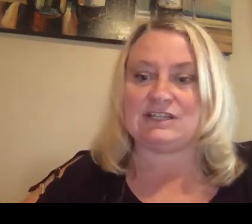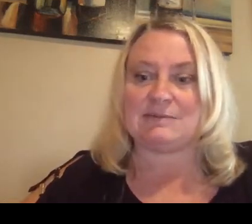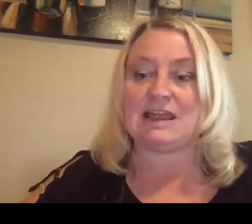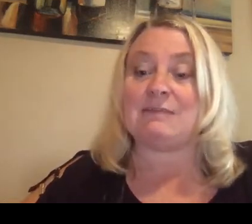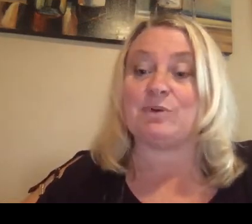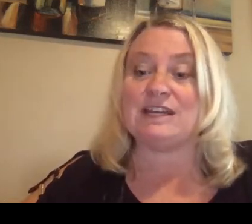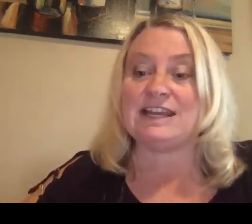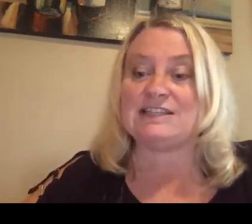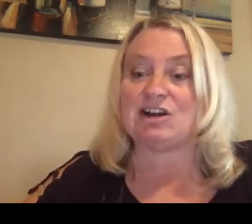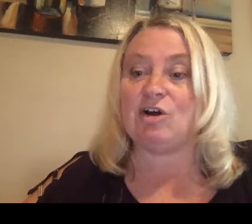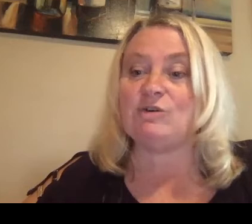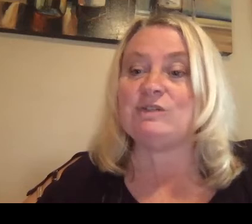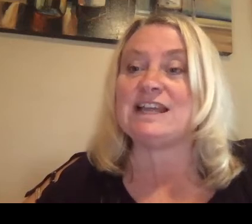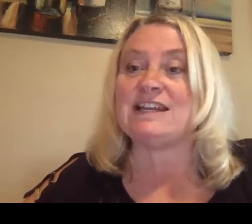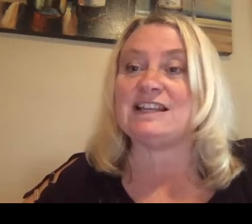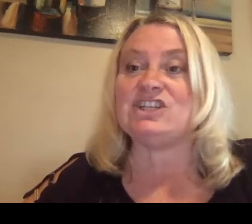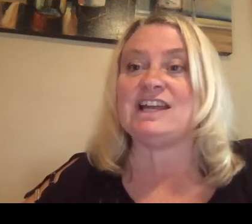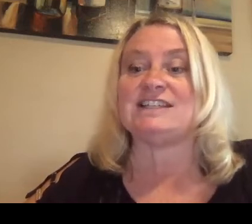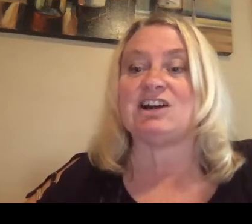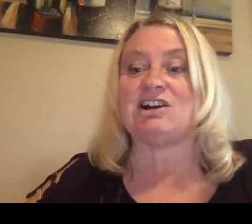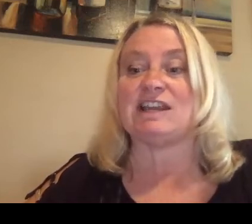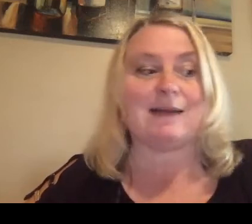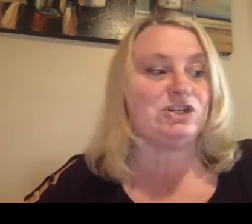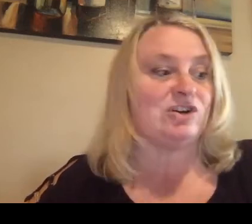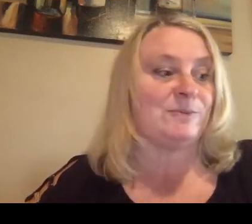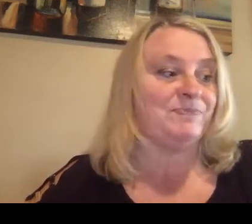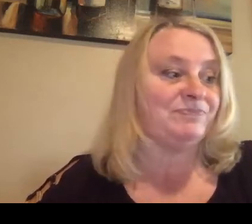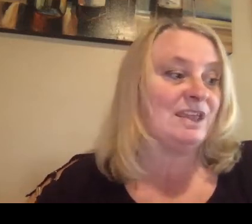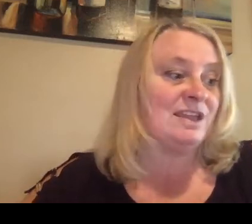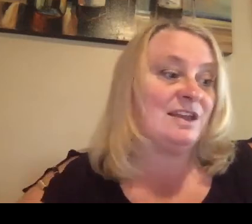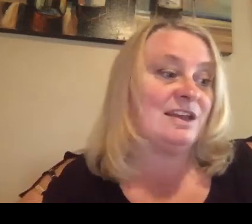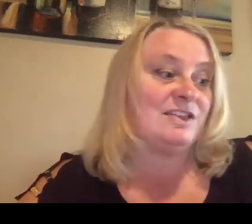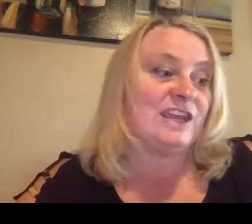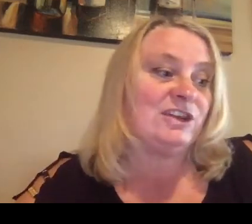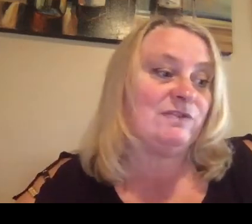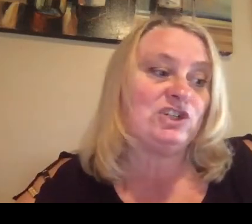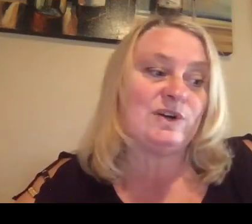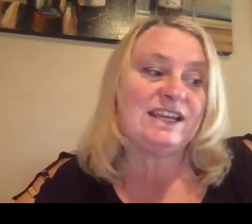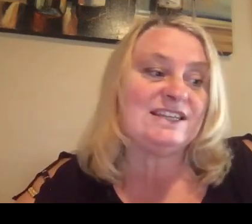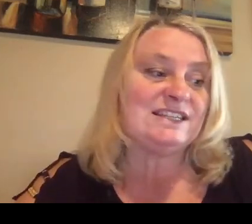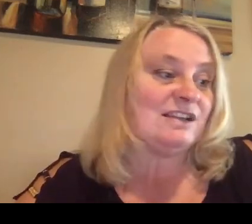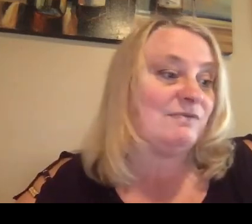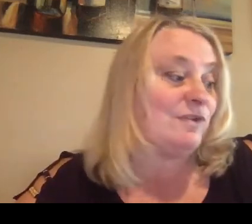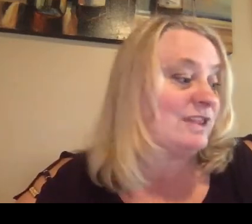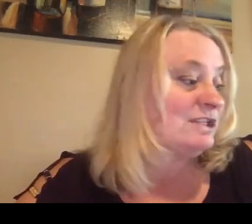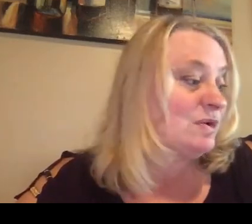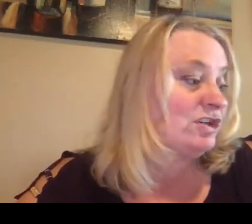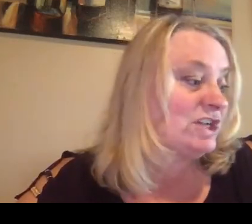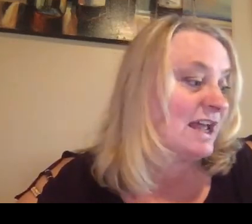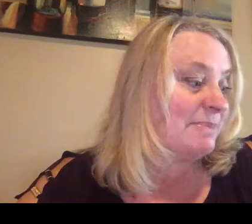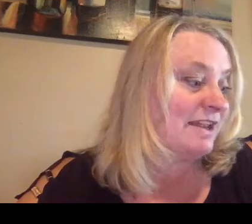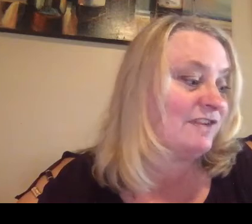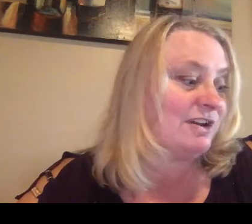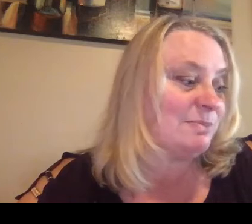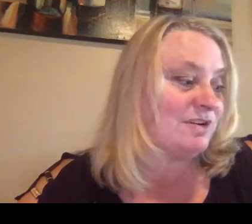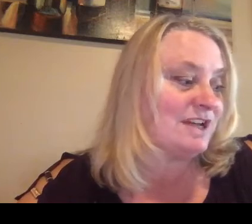just have Brittany as our host and Alicia as our captioner. Thank you for joining us for this